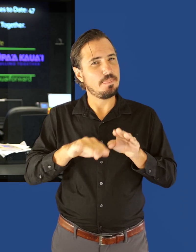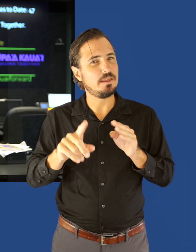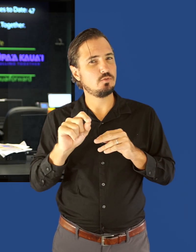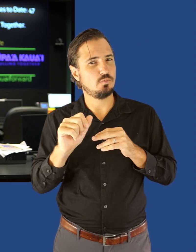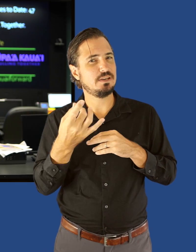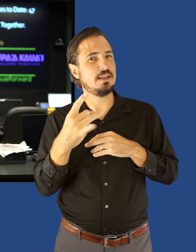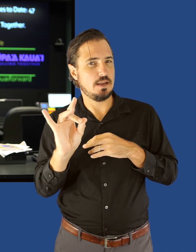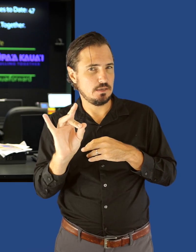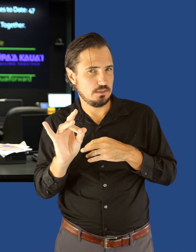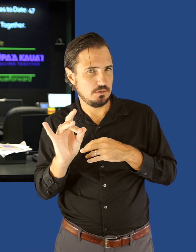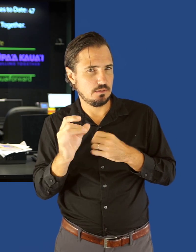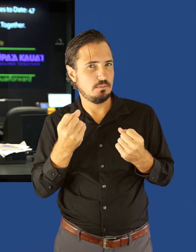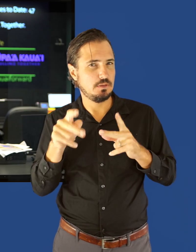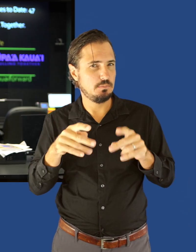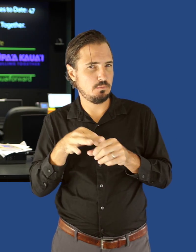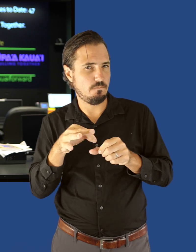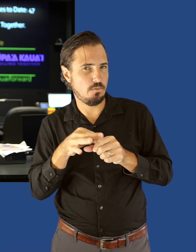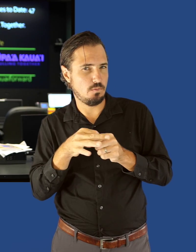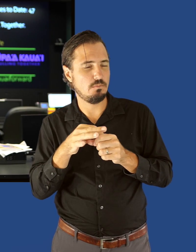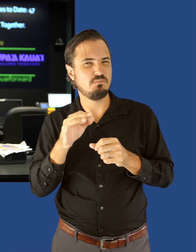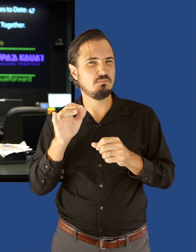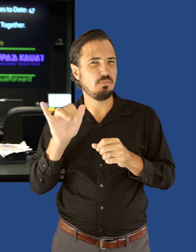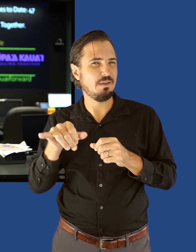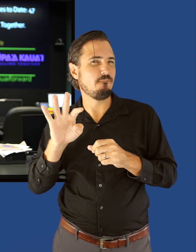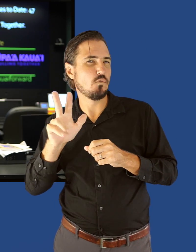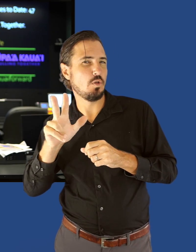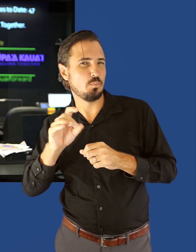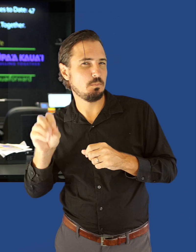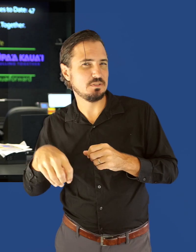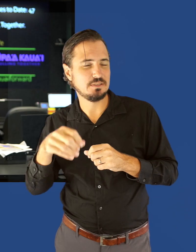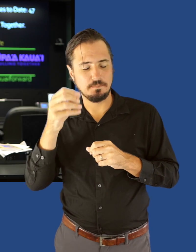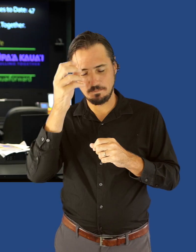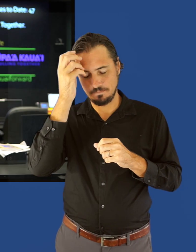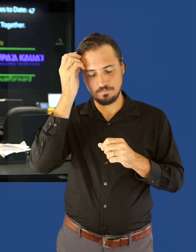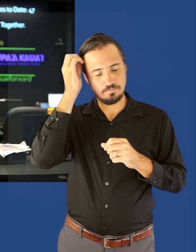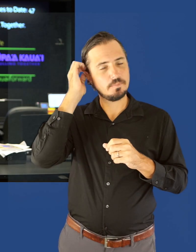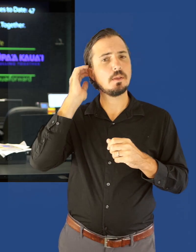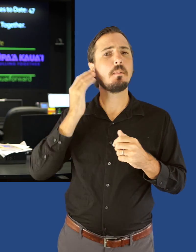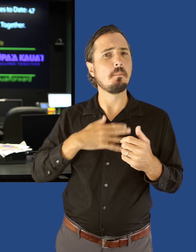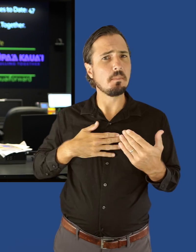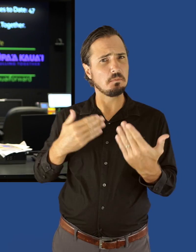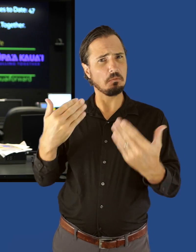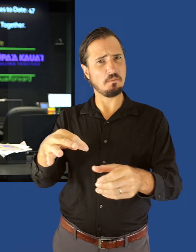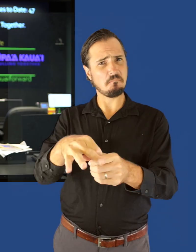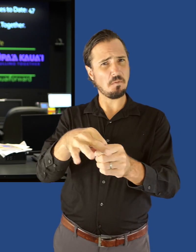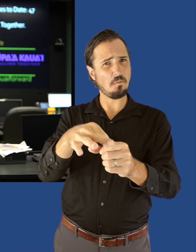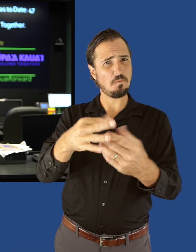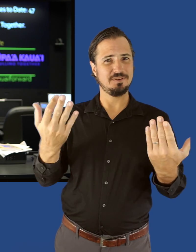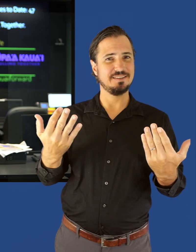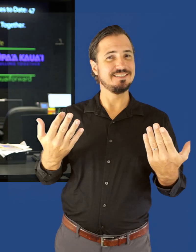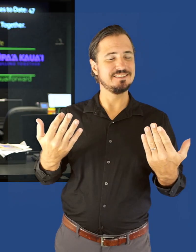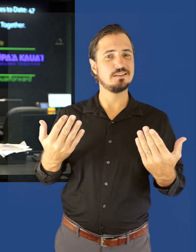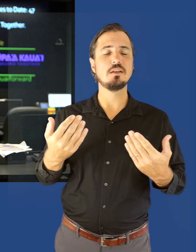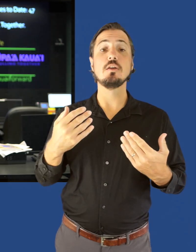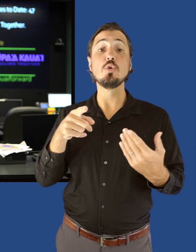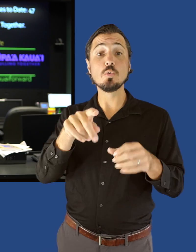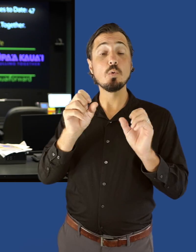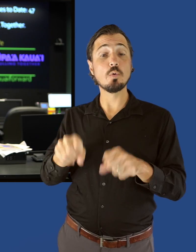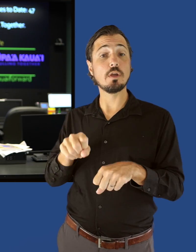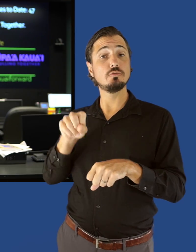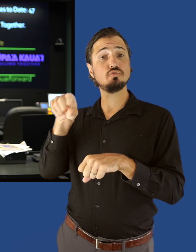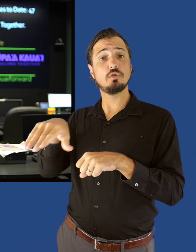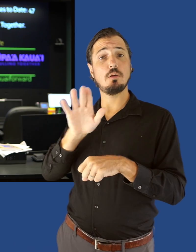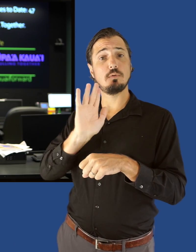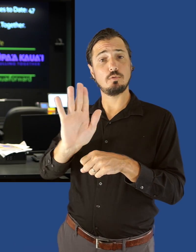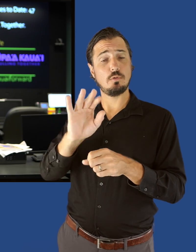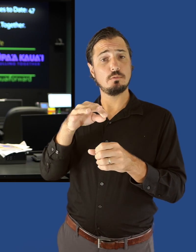2018 primary election's 43%. Please cast your vote for this election. You can drop your ballot at one of the